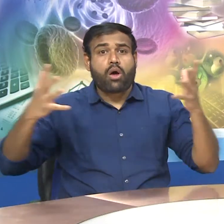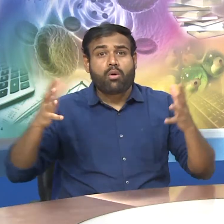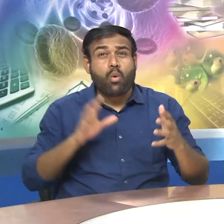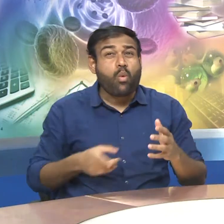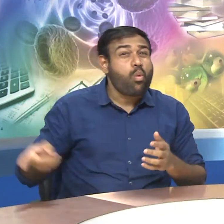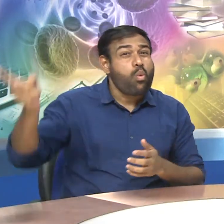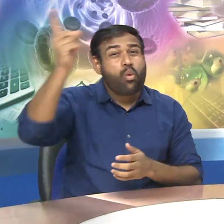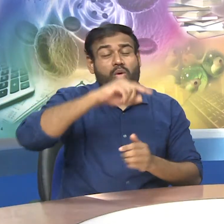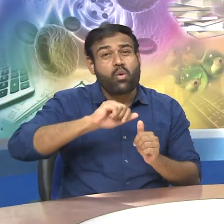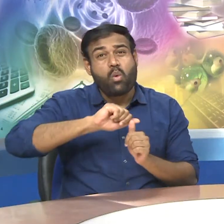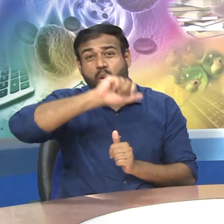legislature.